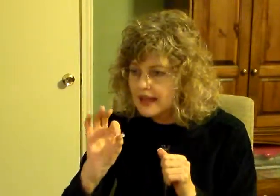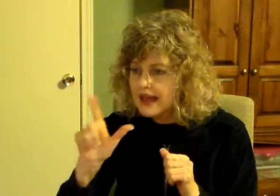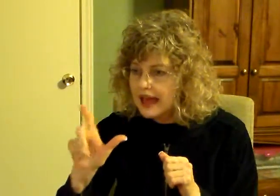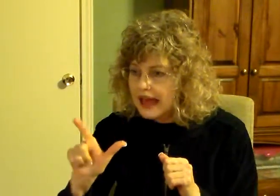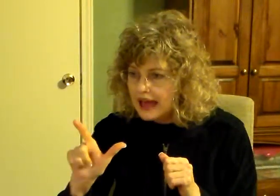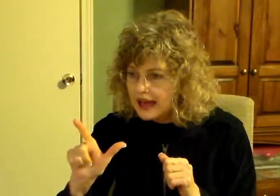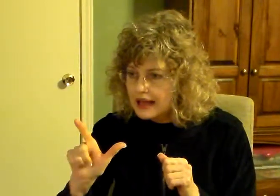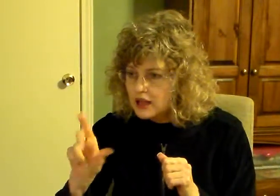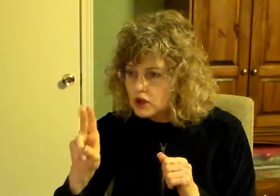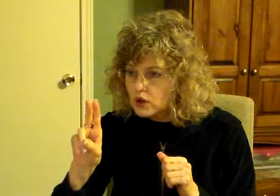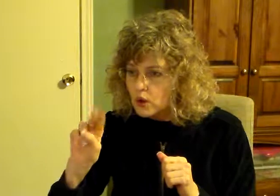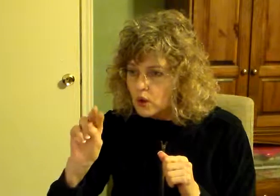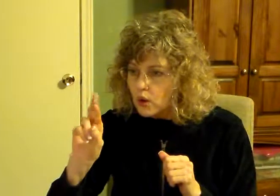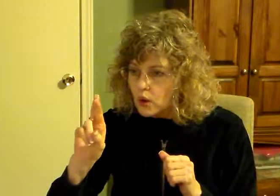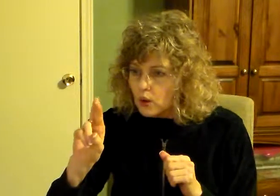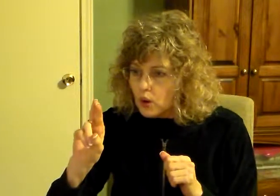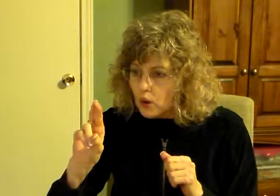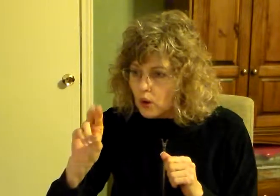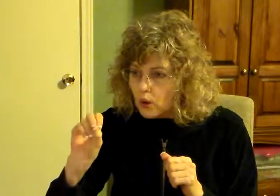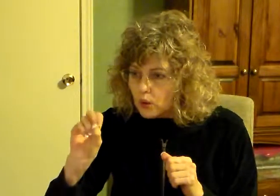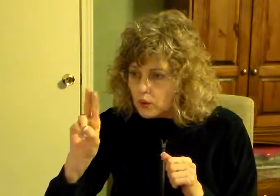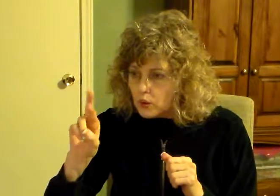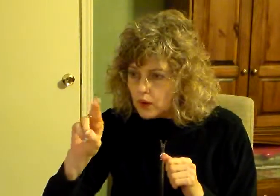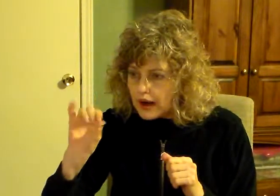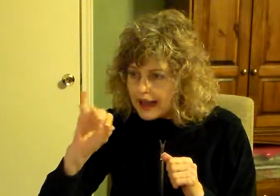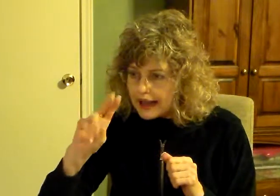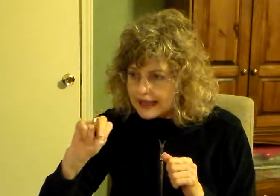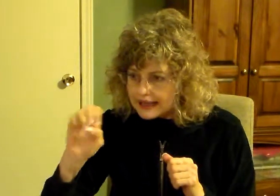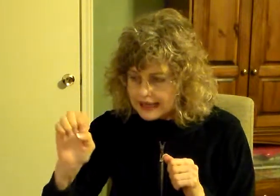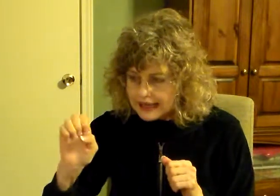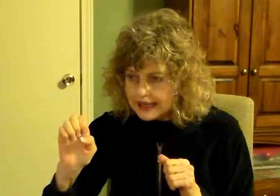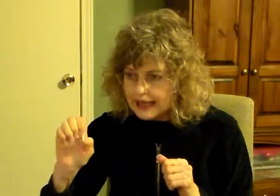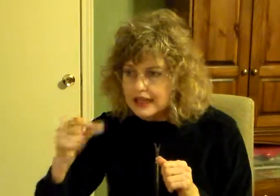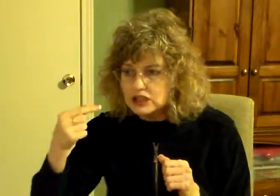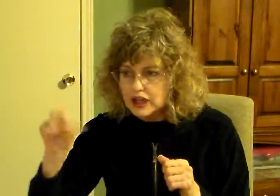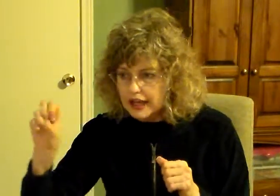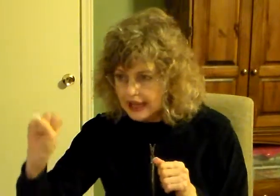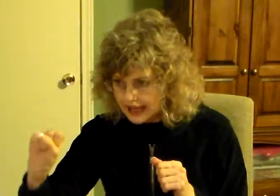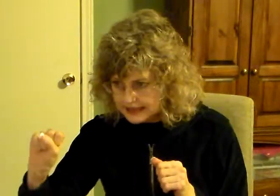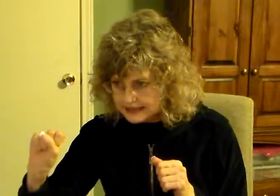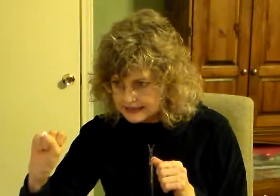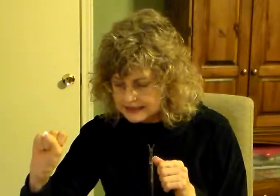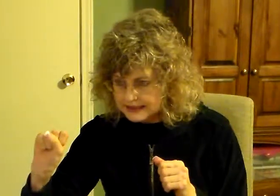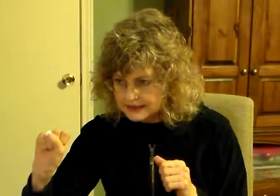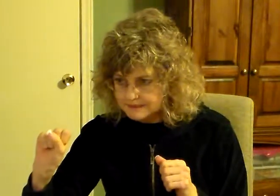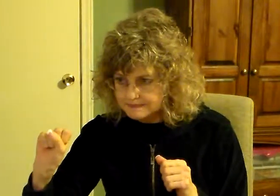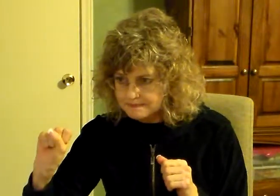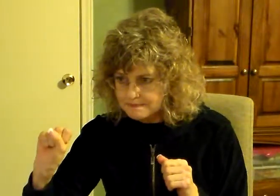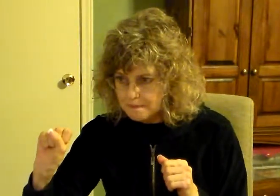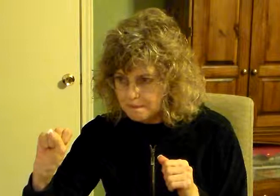own, and then check the answers. You can pause this lesson at any time.